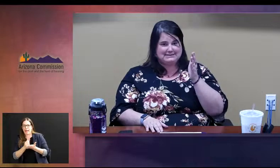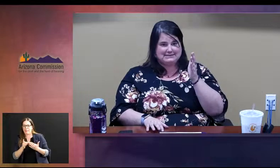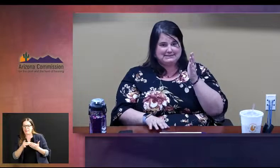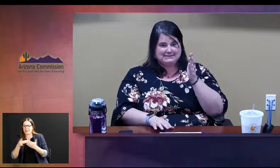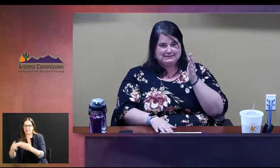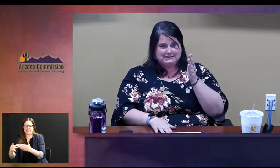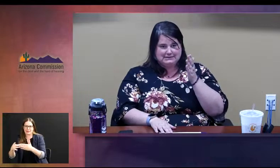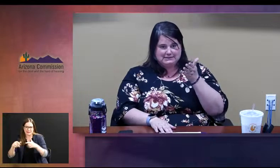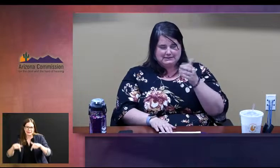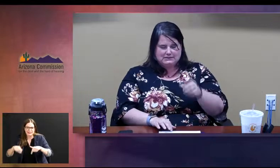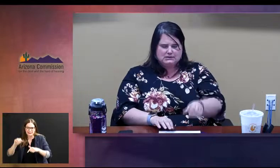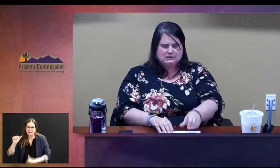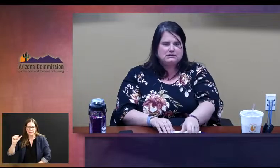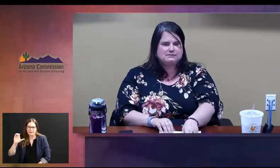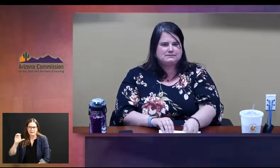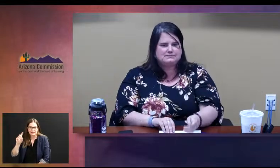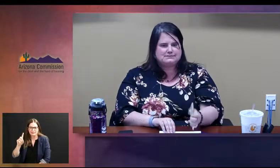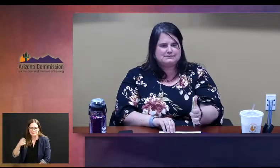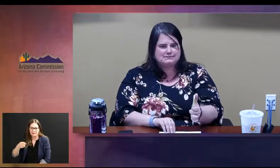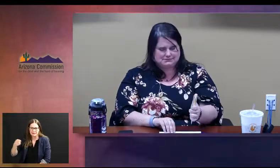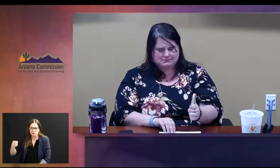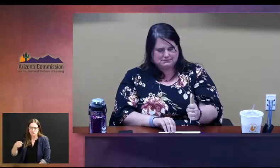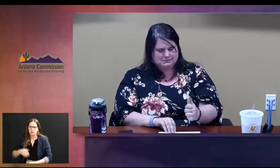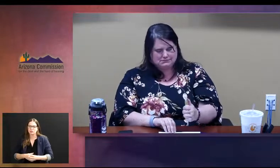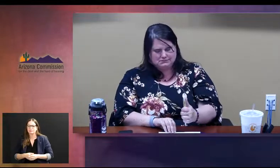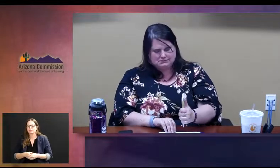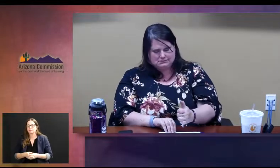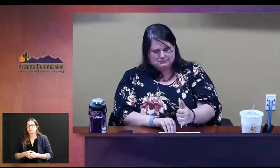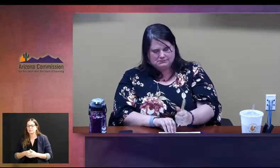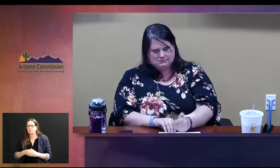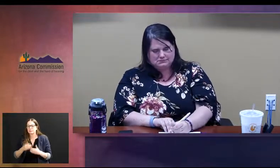Next, we will have the candidate presentations.